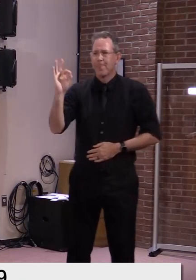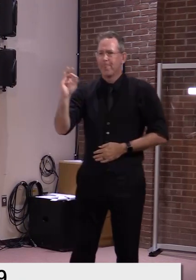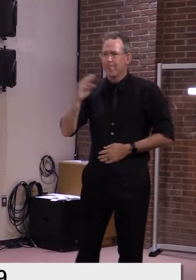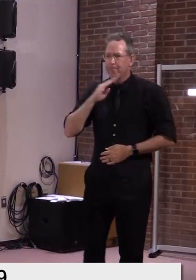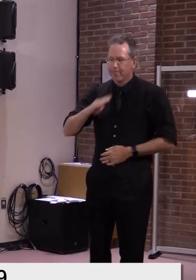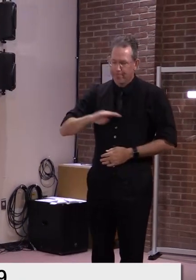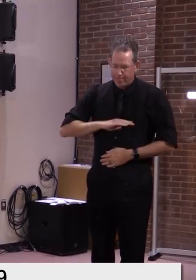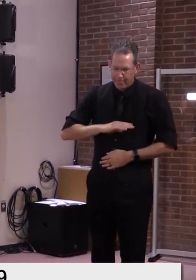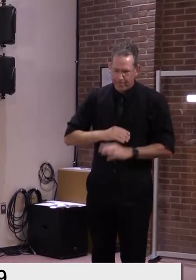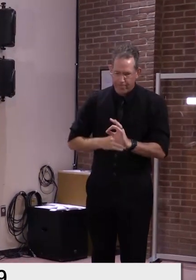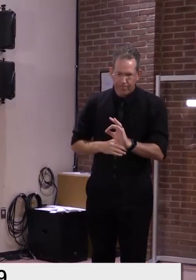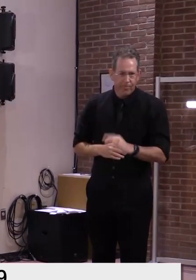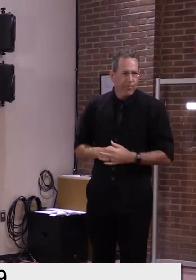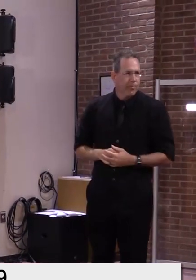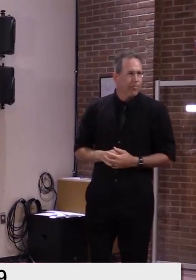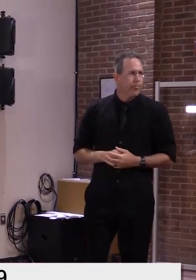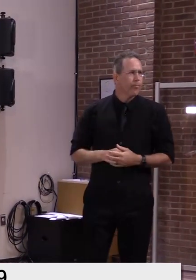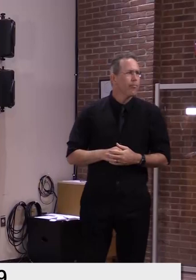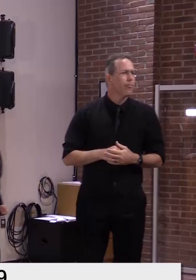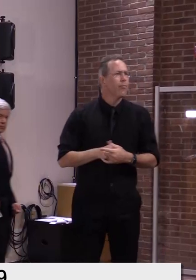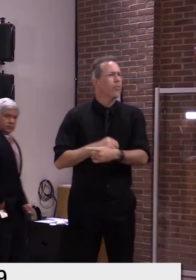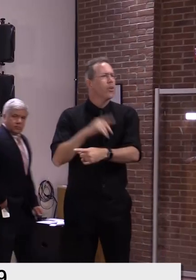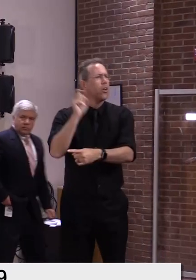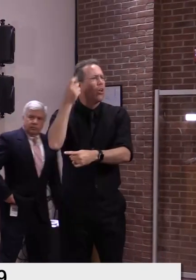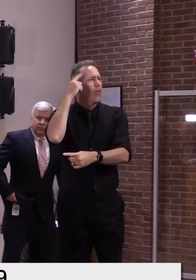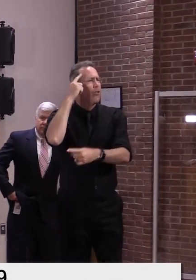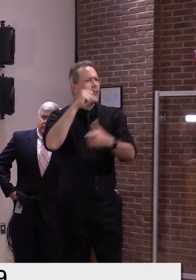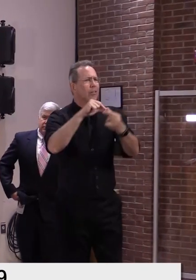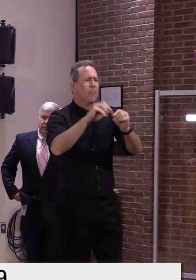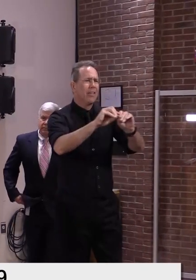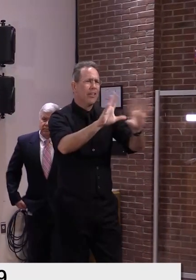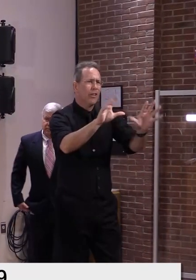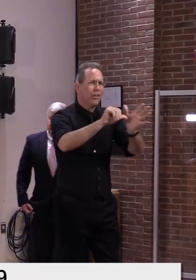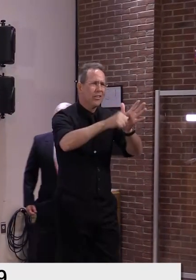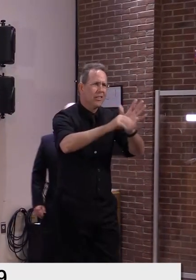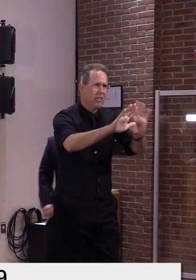Just to be clear, Liam, and I'm sure that's